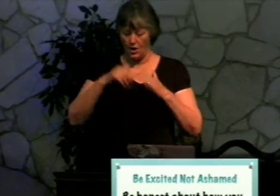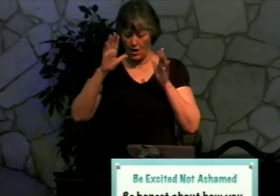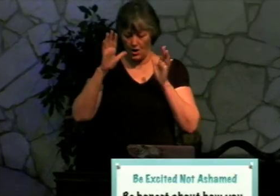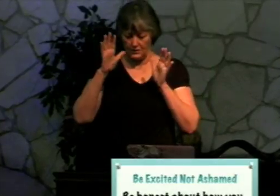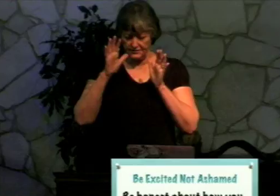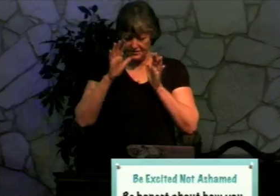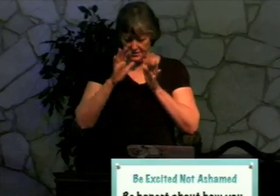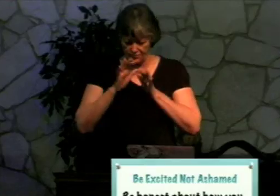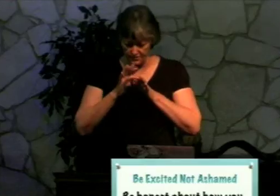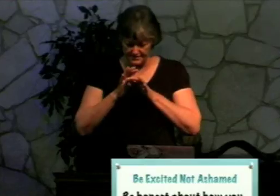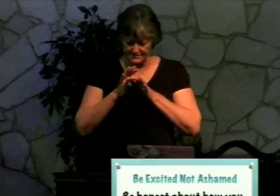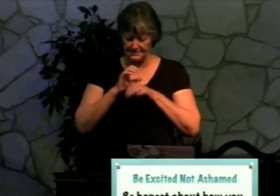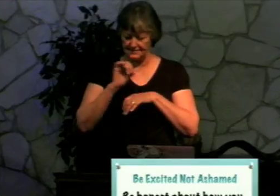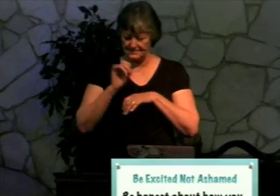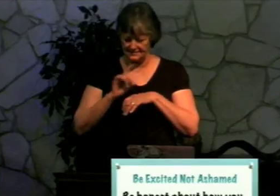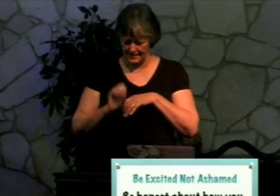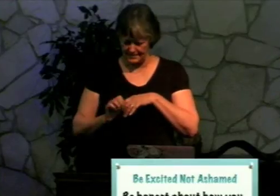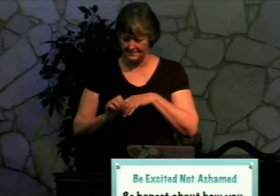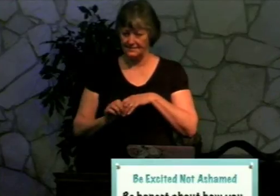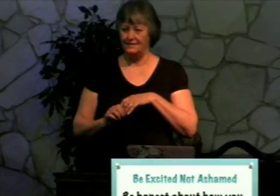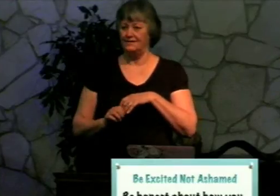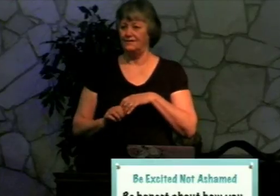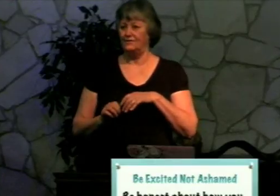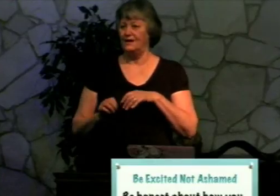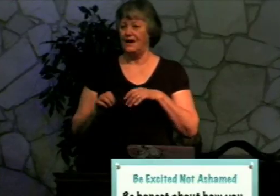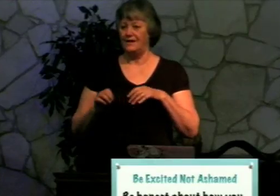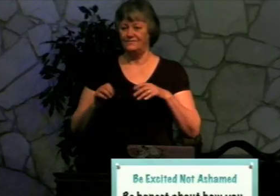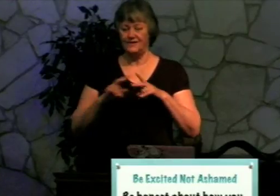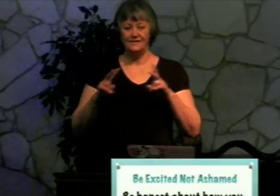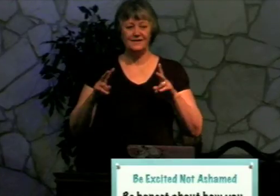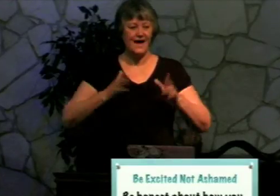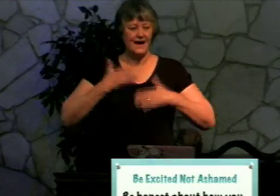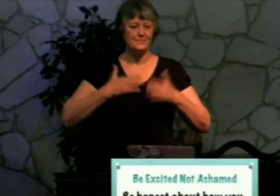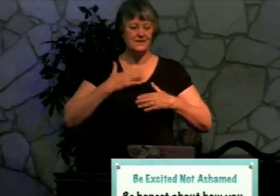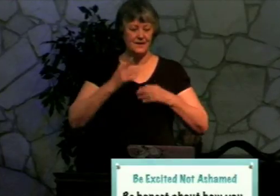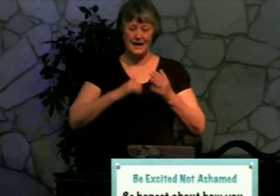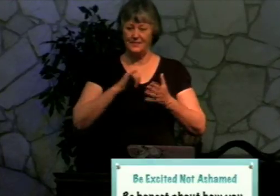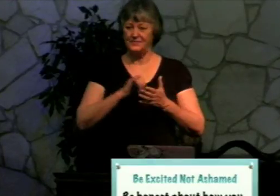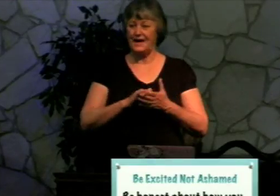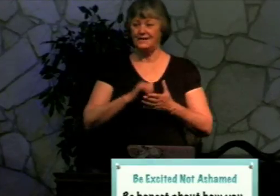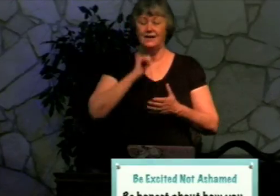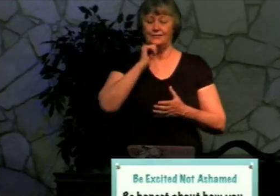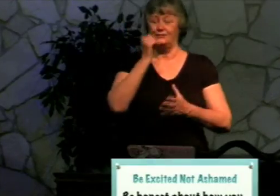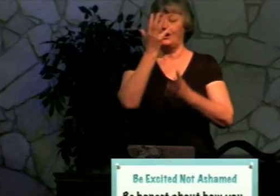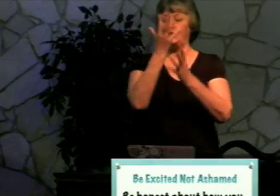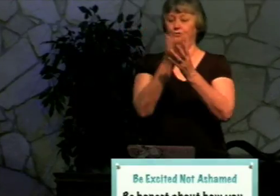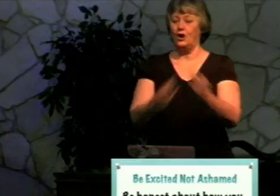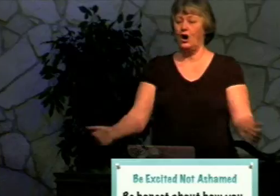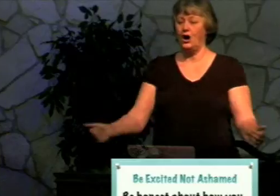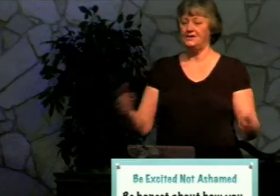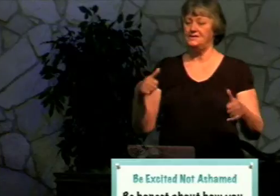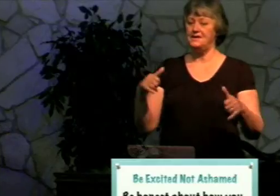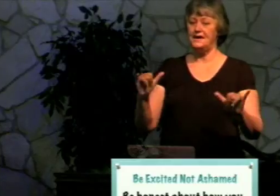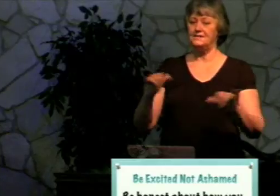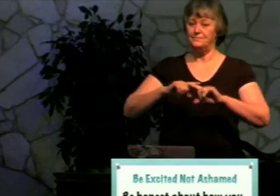all decreased in size. Oh, I'm very happy about that. They're not gone yet,